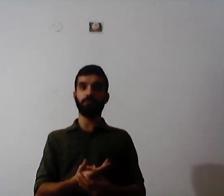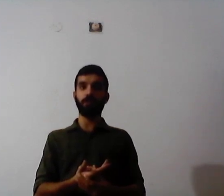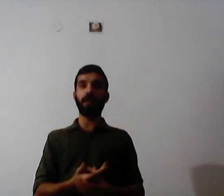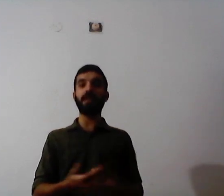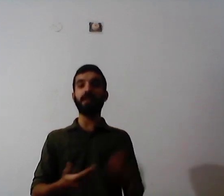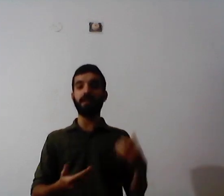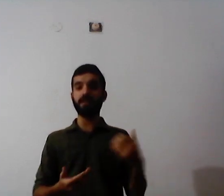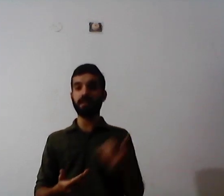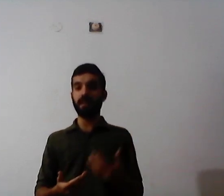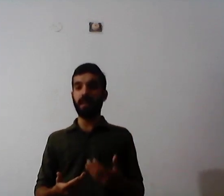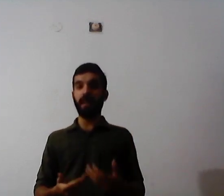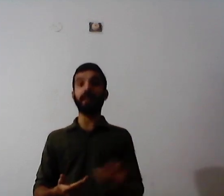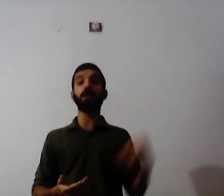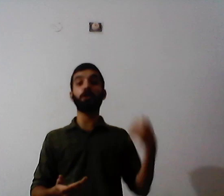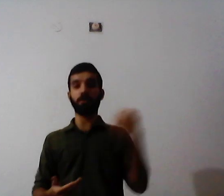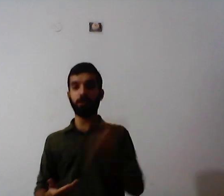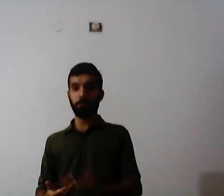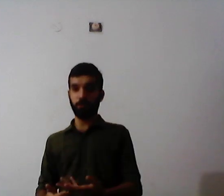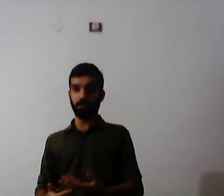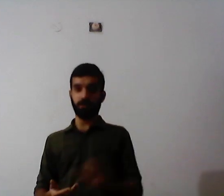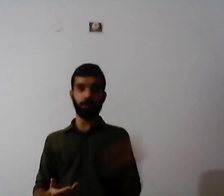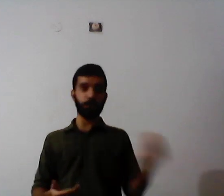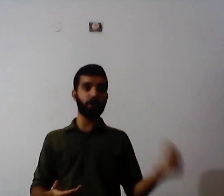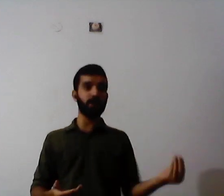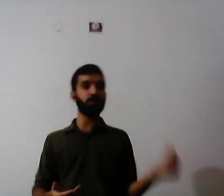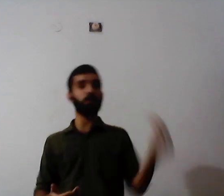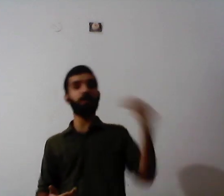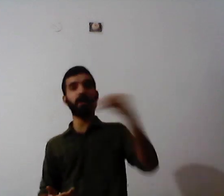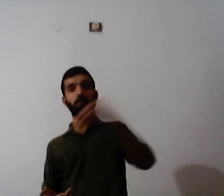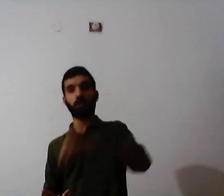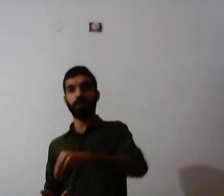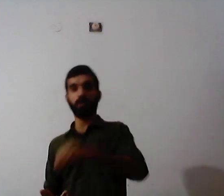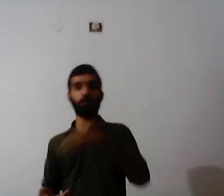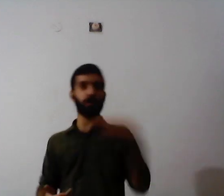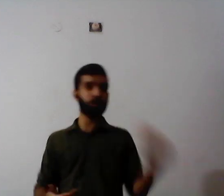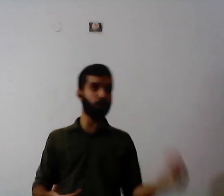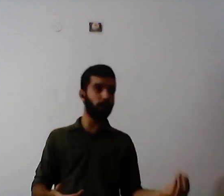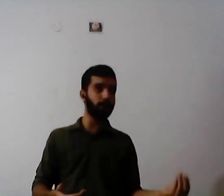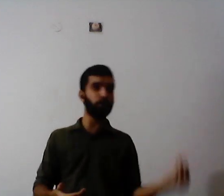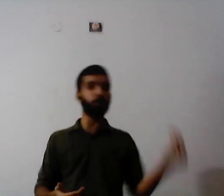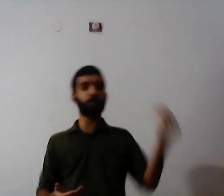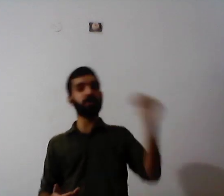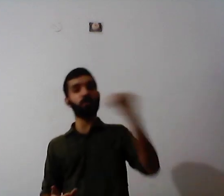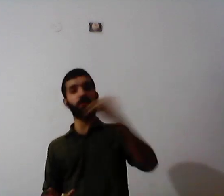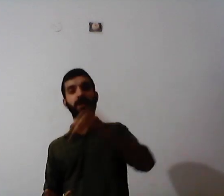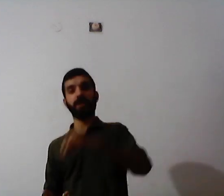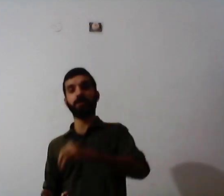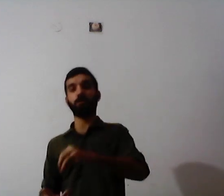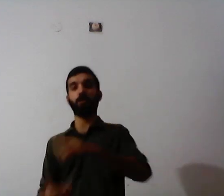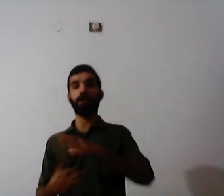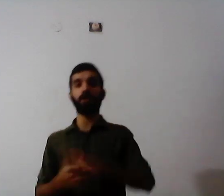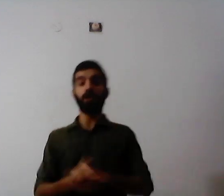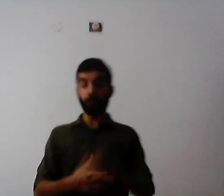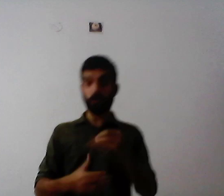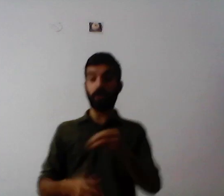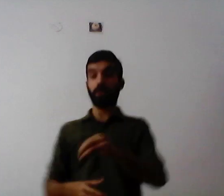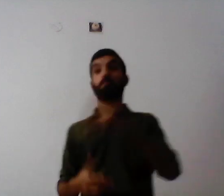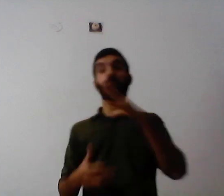It is an endothermic process. Sugar dissolving in water or a solid solute dissolving in a solid